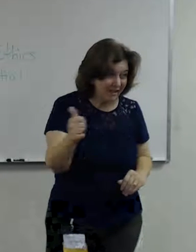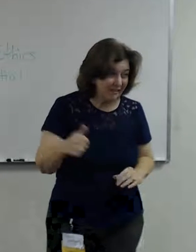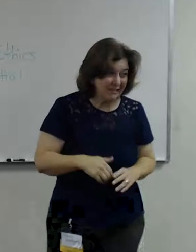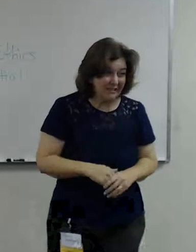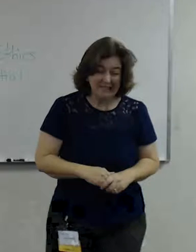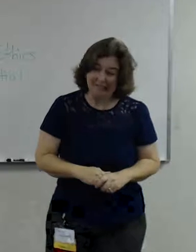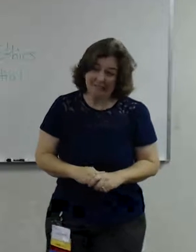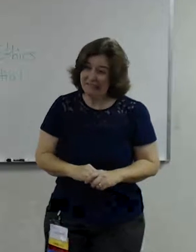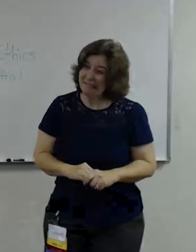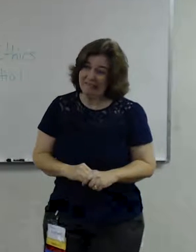yourselves?